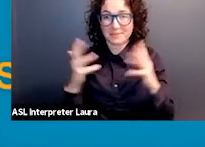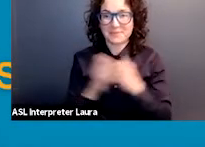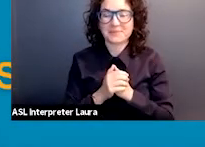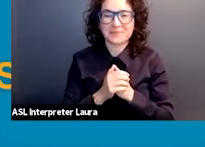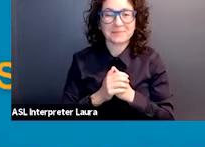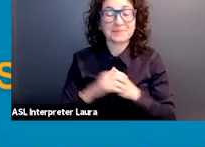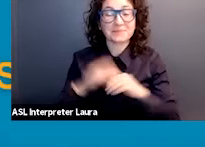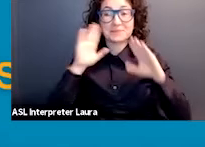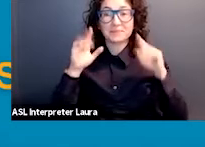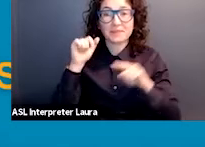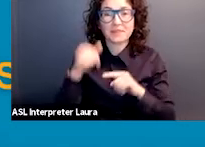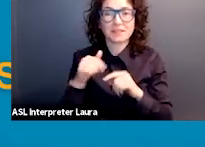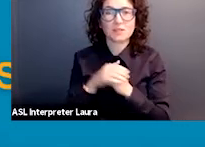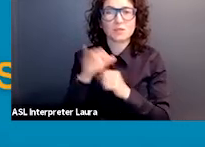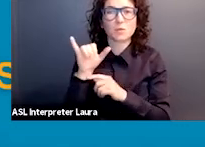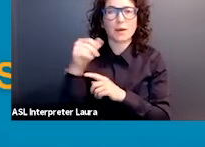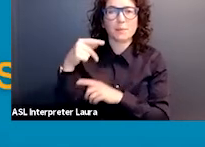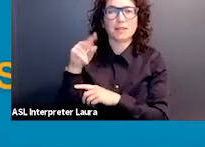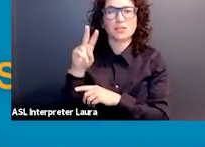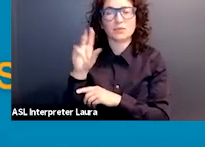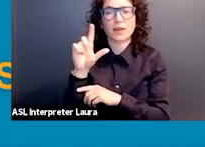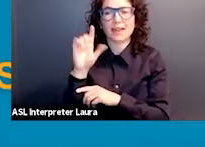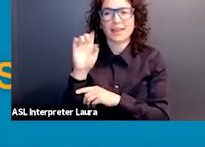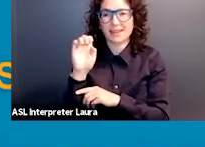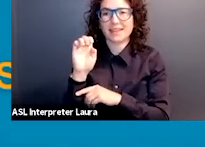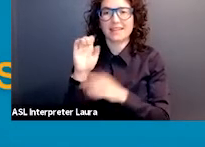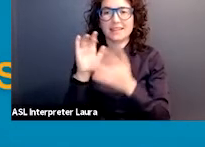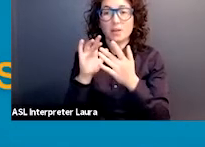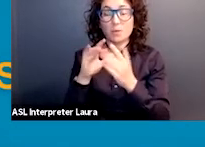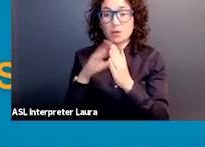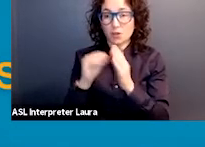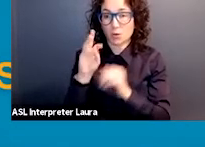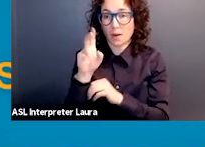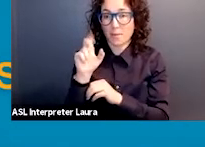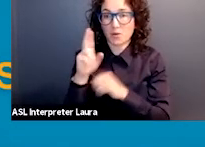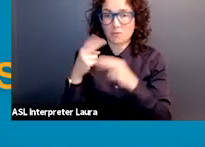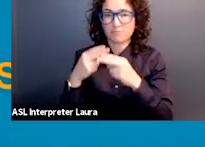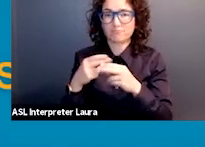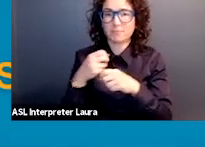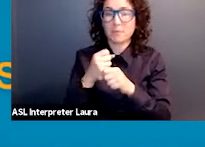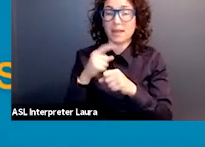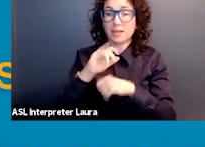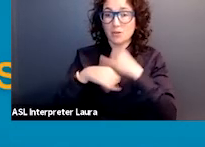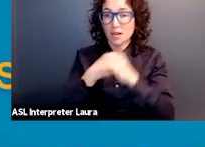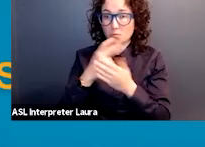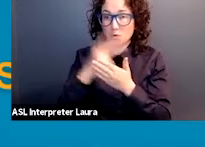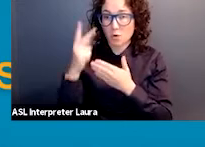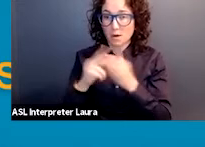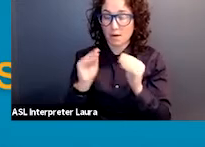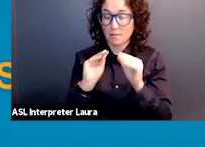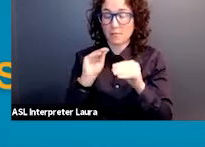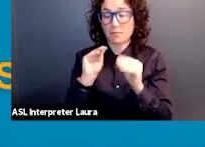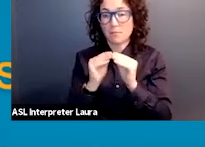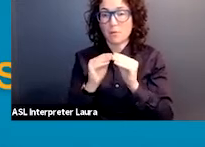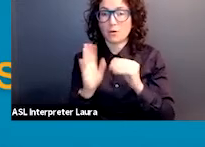This is the YP2LE Learning Network webinar entitled Making International Programming More Inclusive and